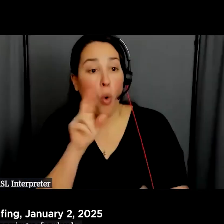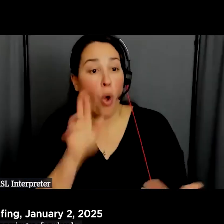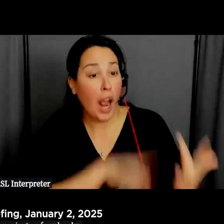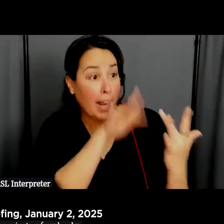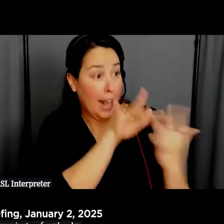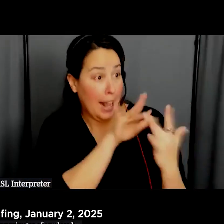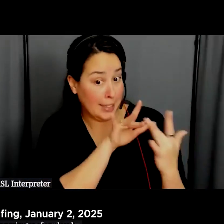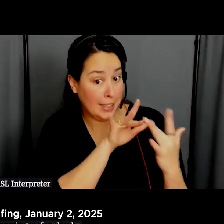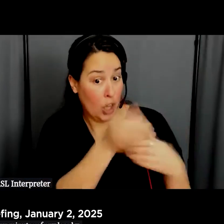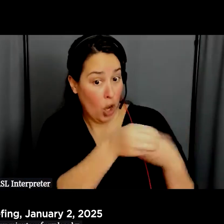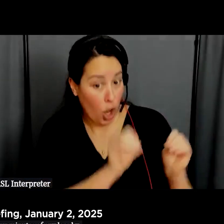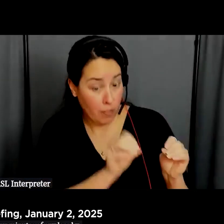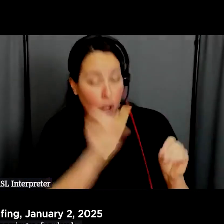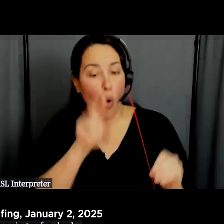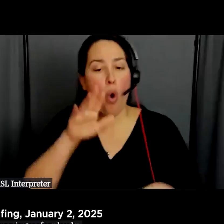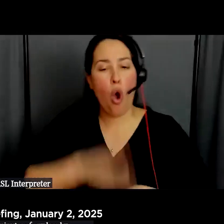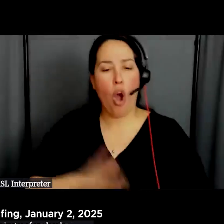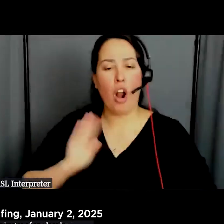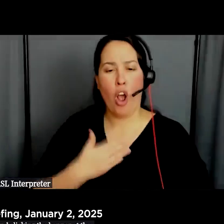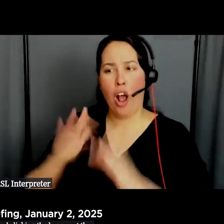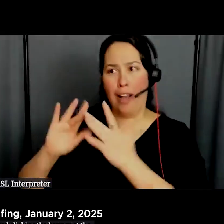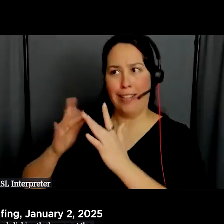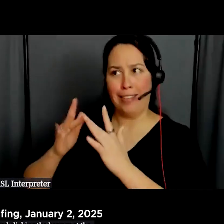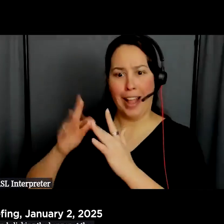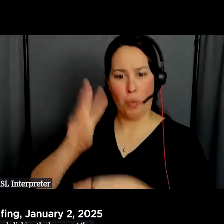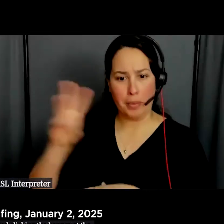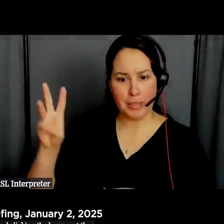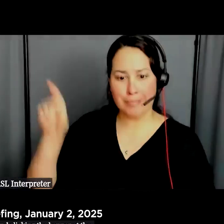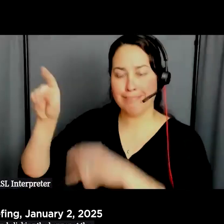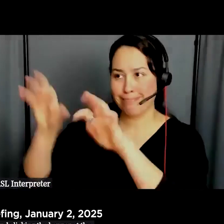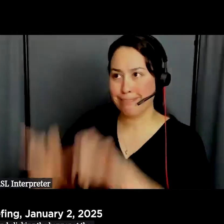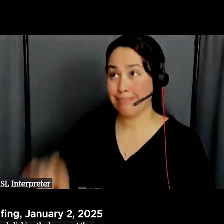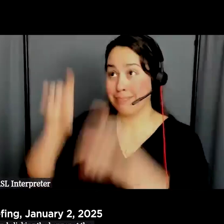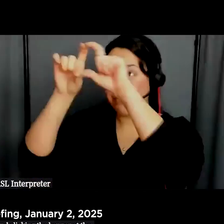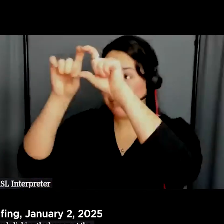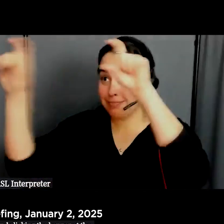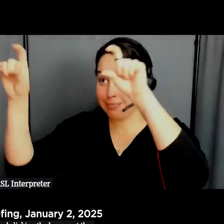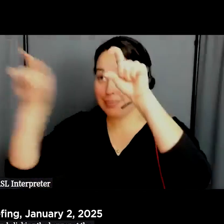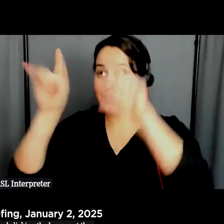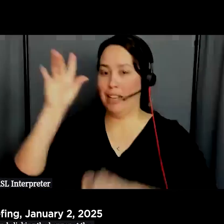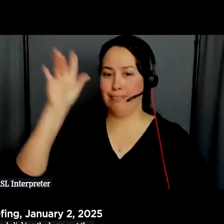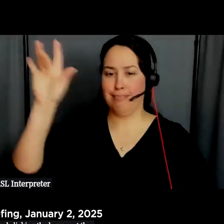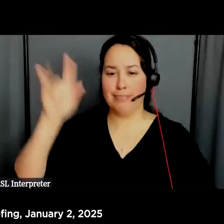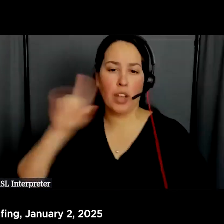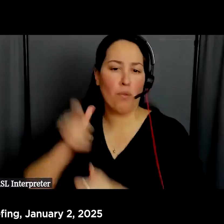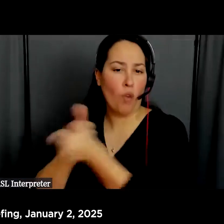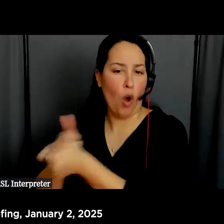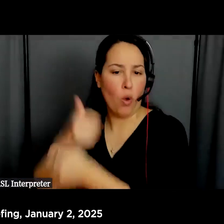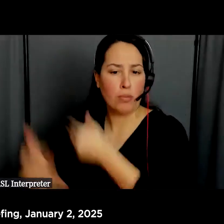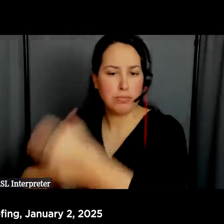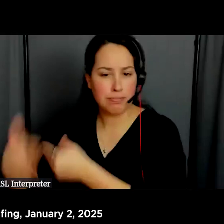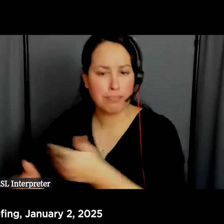and clicking the banner at the top of the page, stepping through the process. Now, a little bit about real